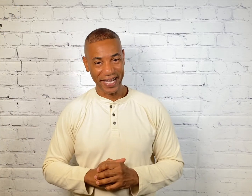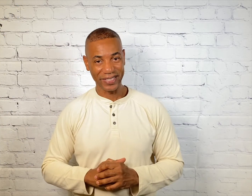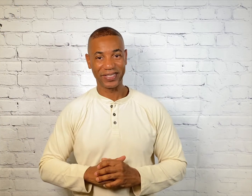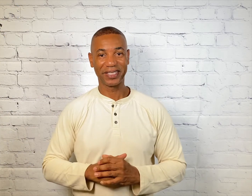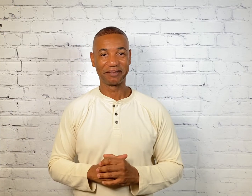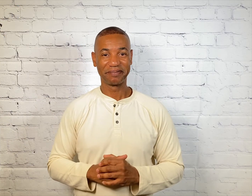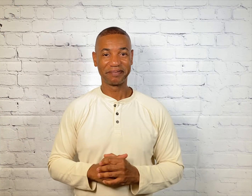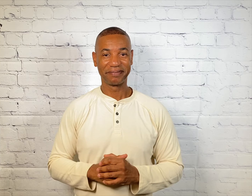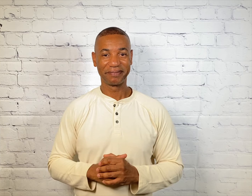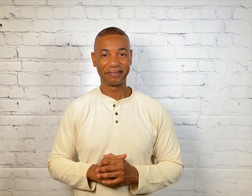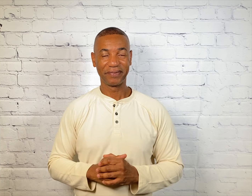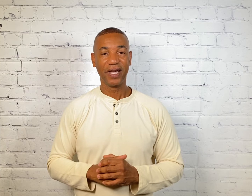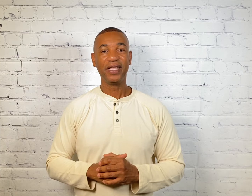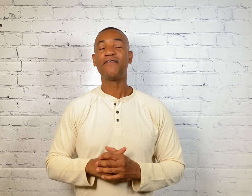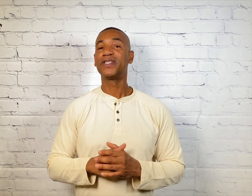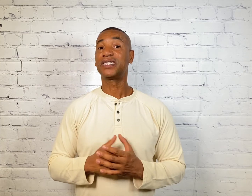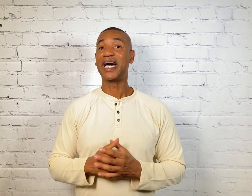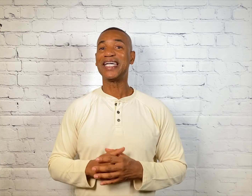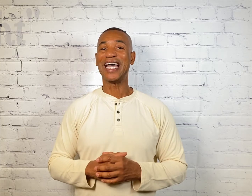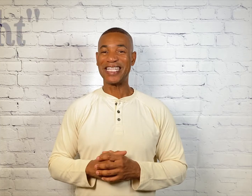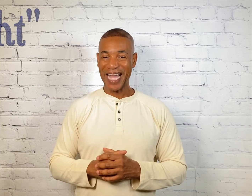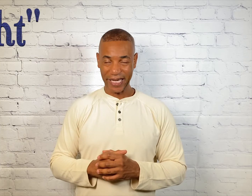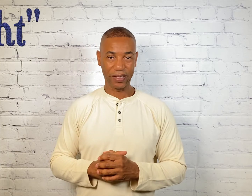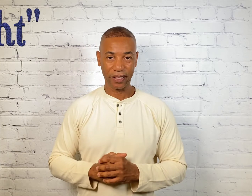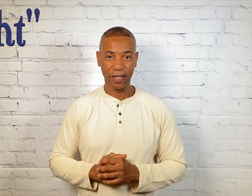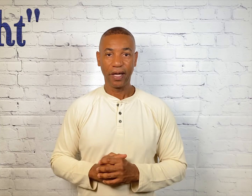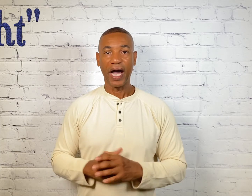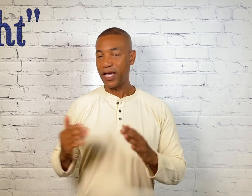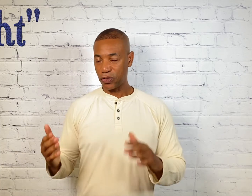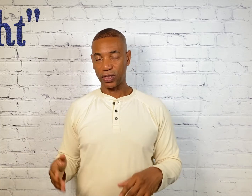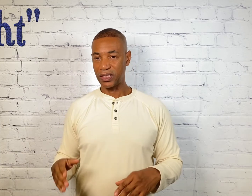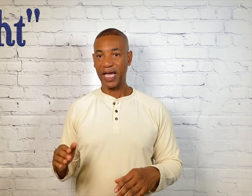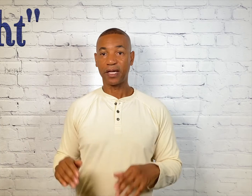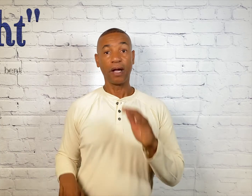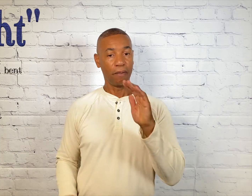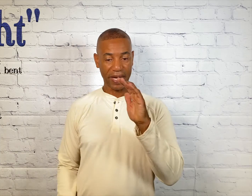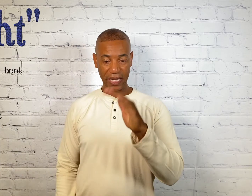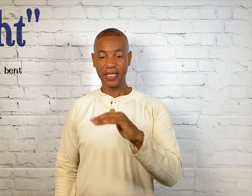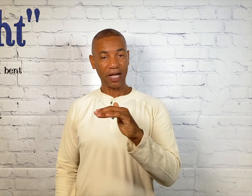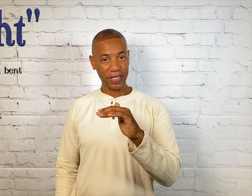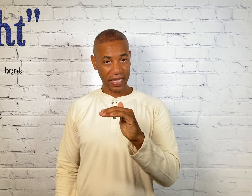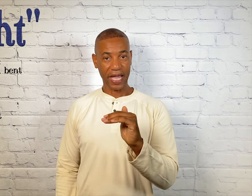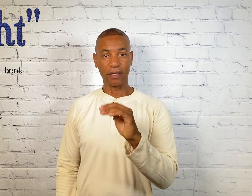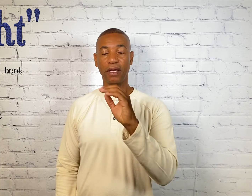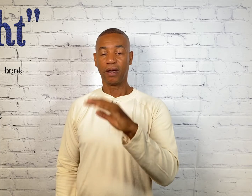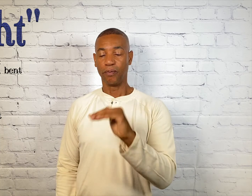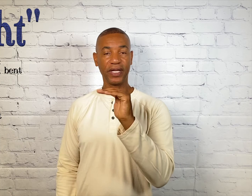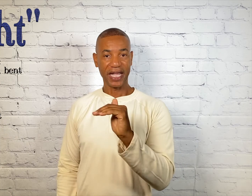nice. Now for the sign knight. I usually take my non-dominant hand, bring that in front of